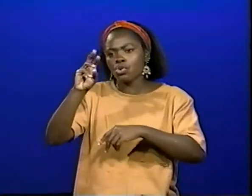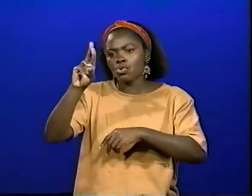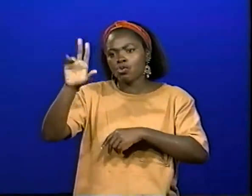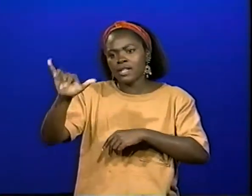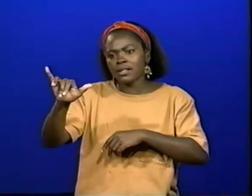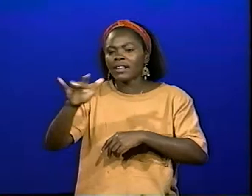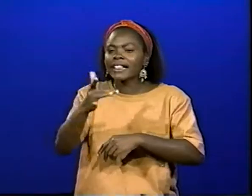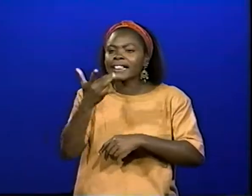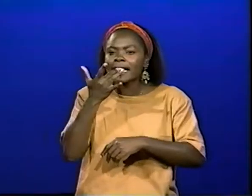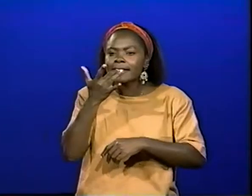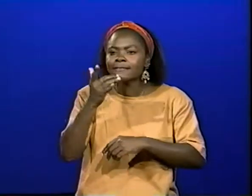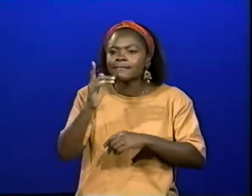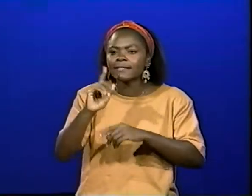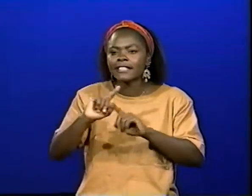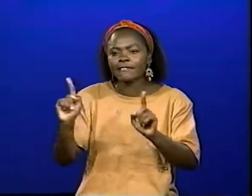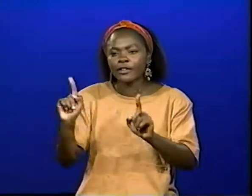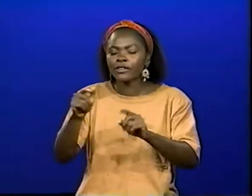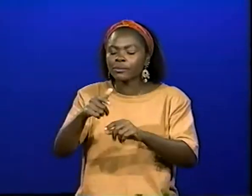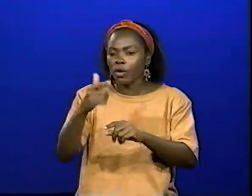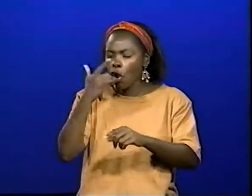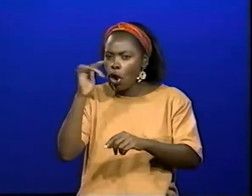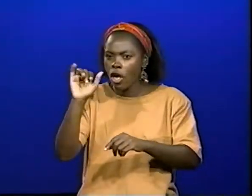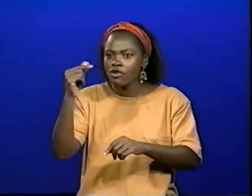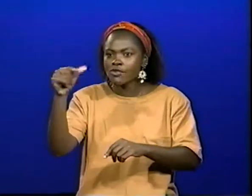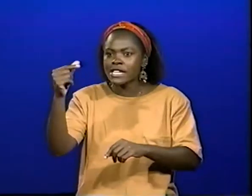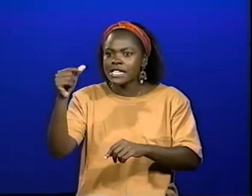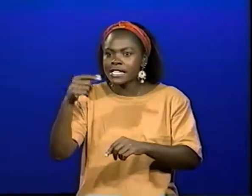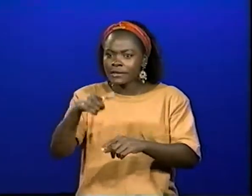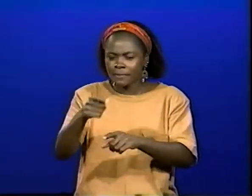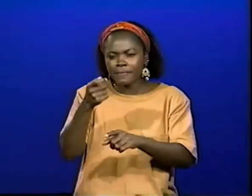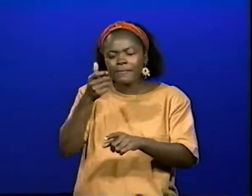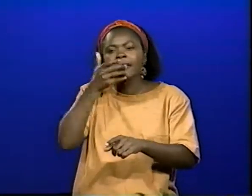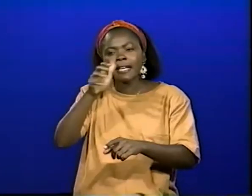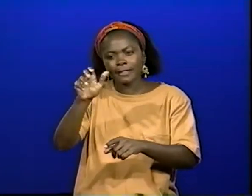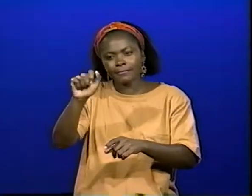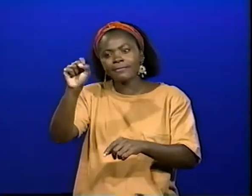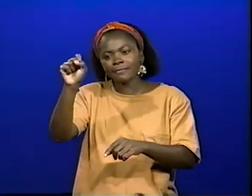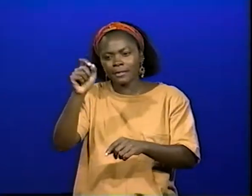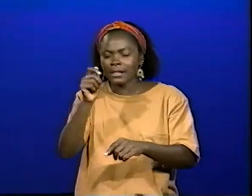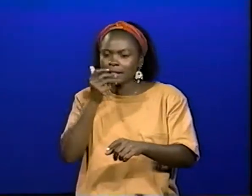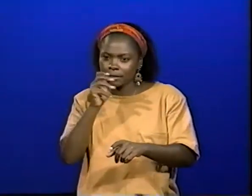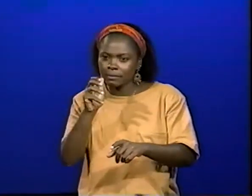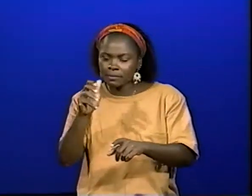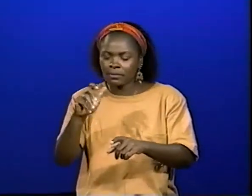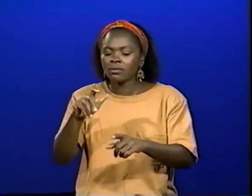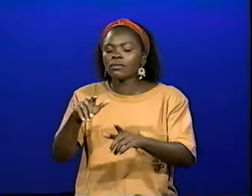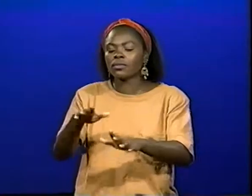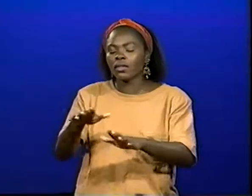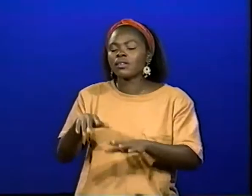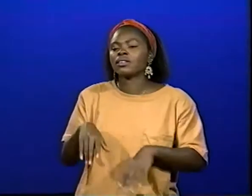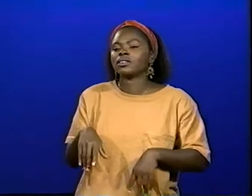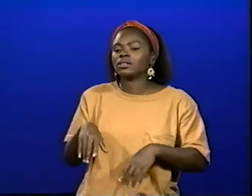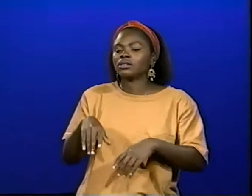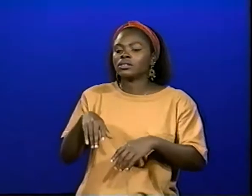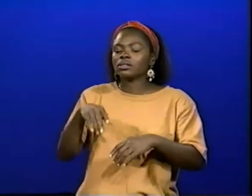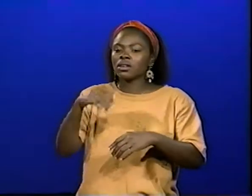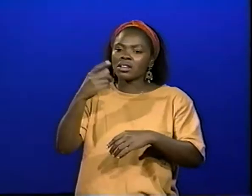different kind of curry. It tastes different. It looks greenish, and it's hot. It's very spicy.